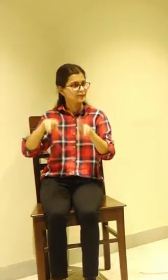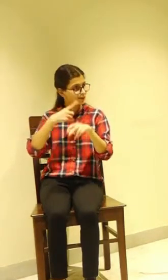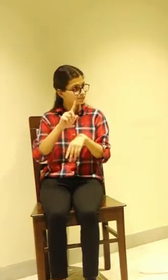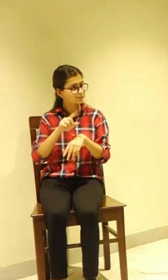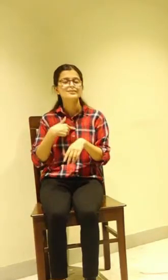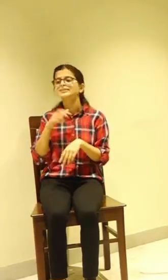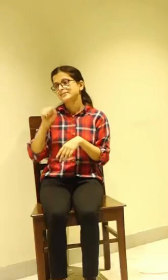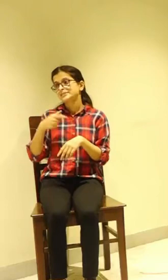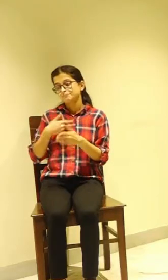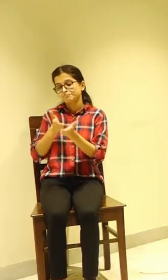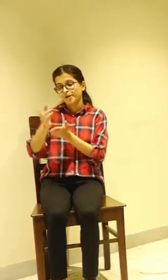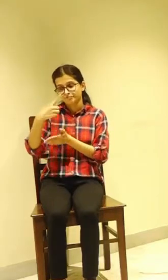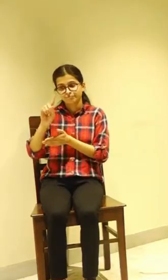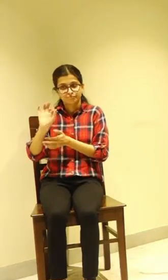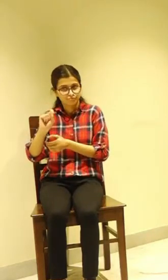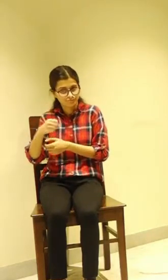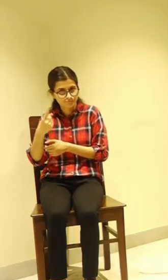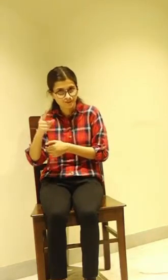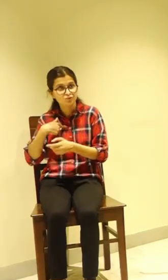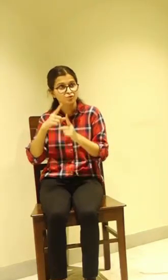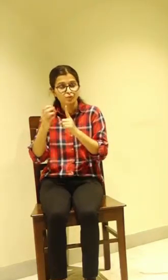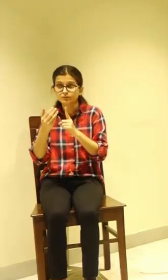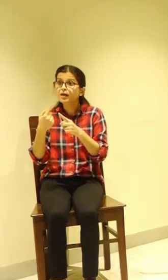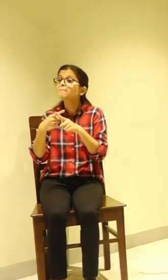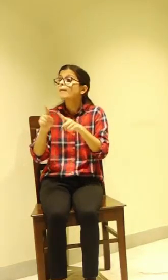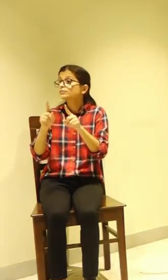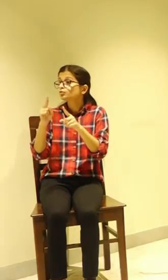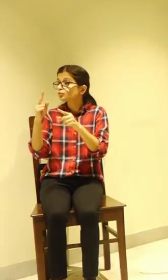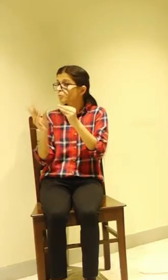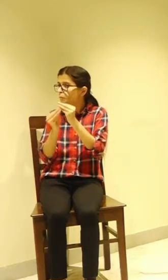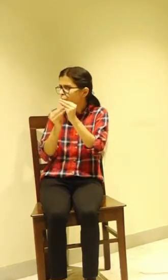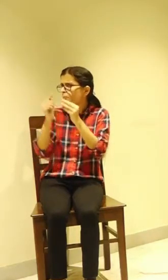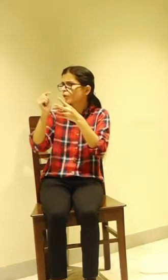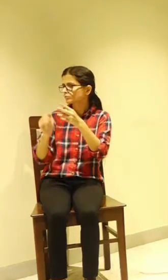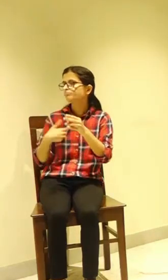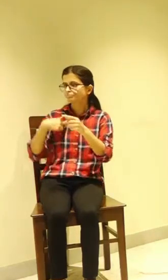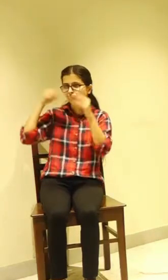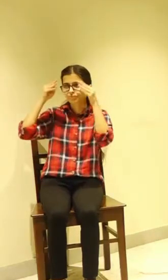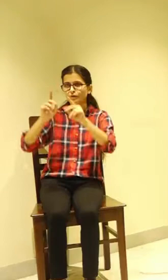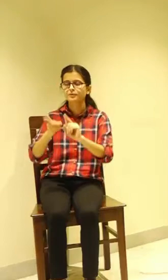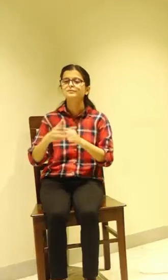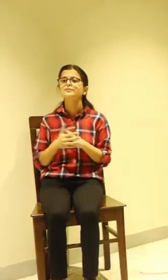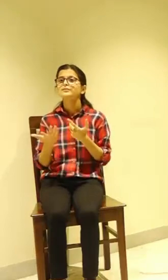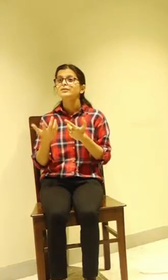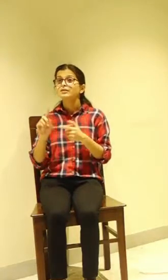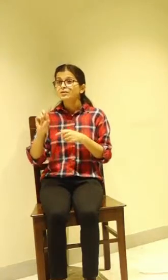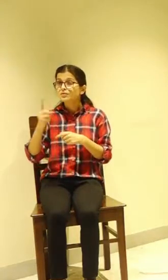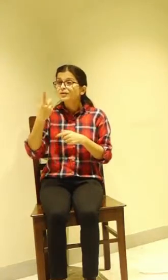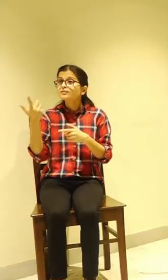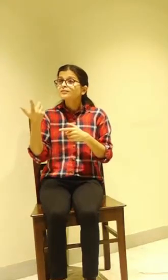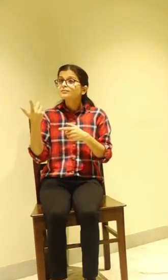that's one way to look at it, but there are two important points to consider. The first is that, and this is